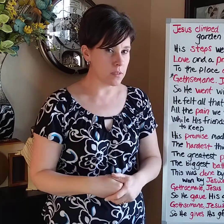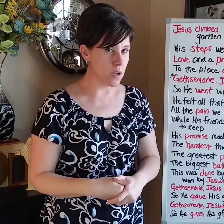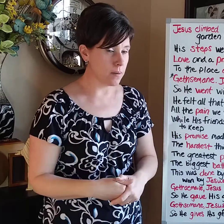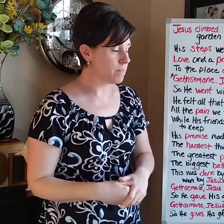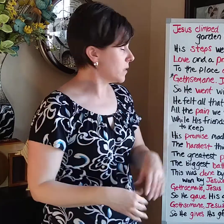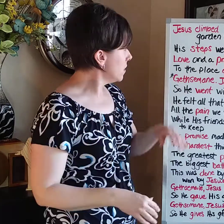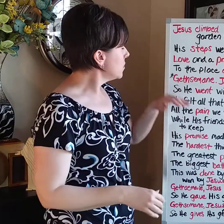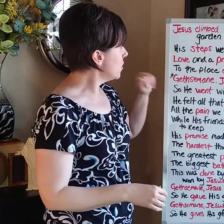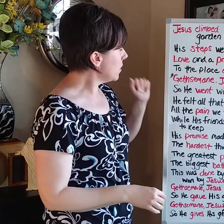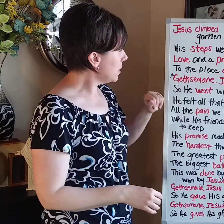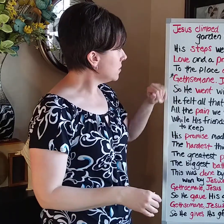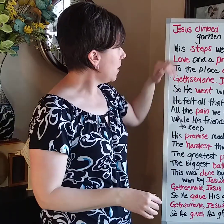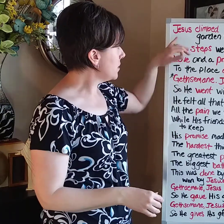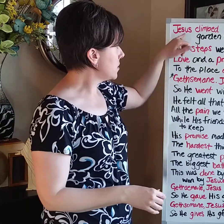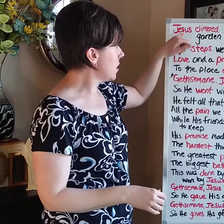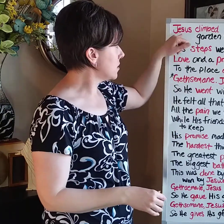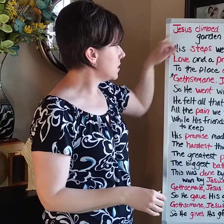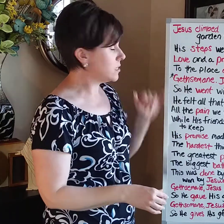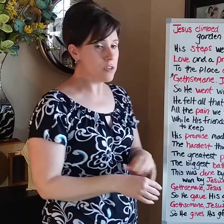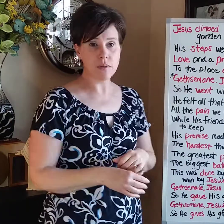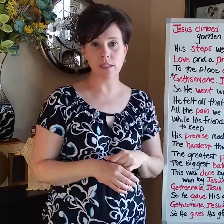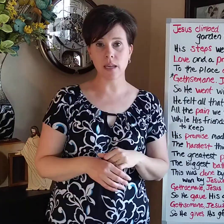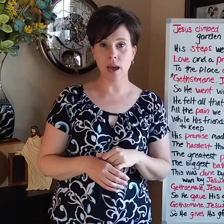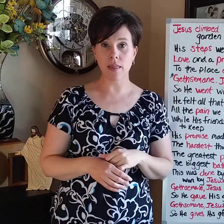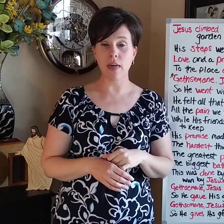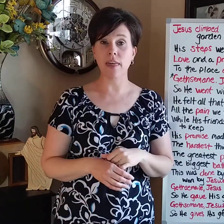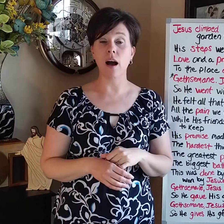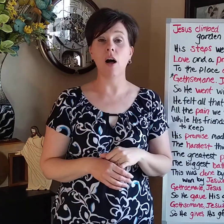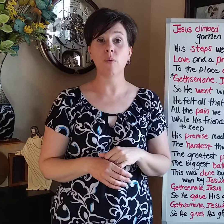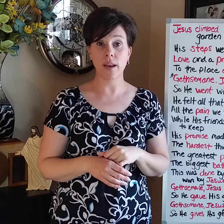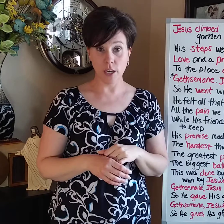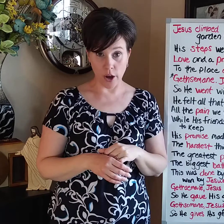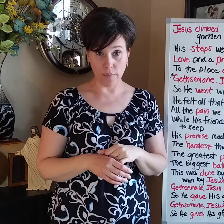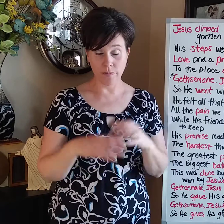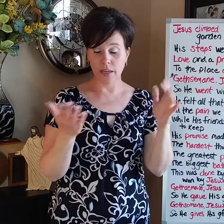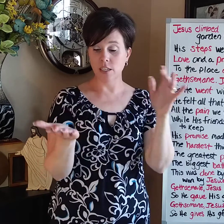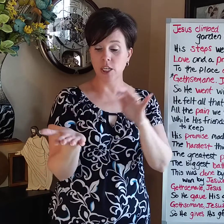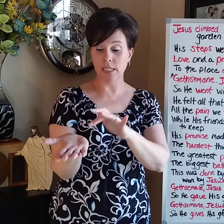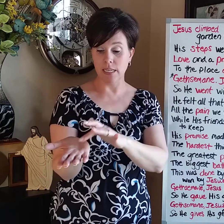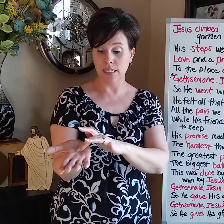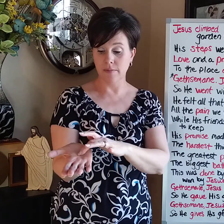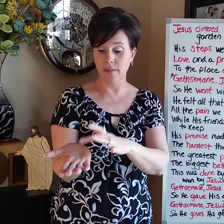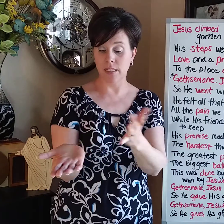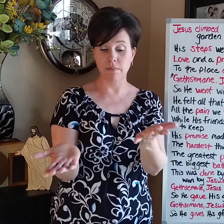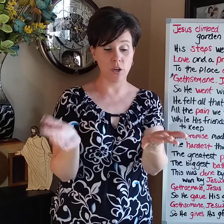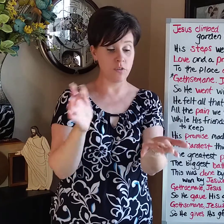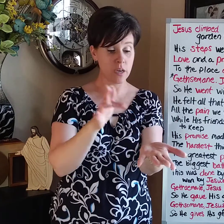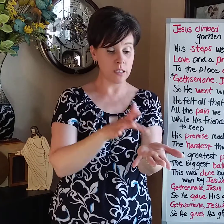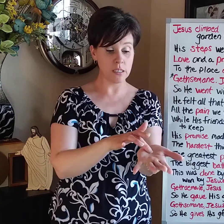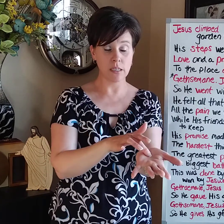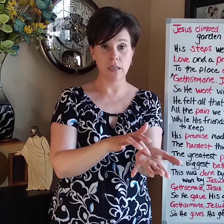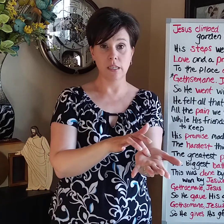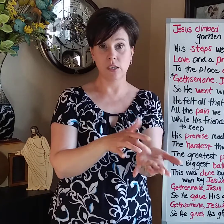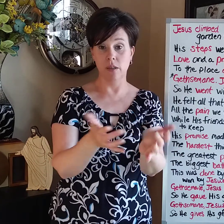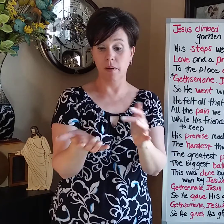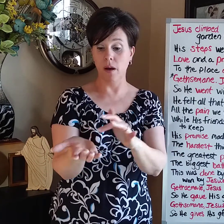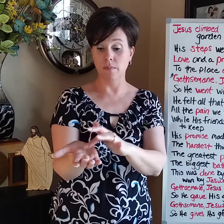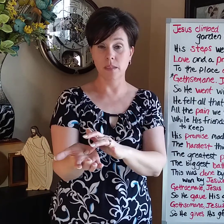song. So here's how it starts. It starts with a sign that they already know. Jesus. It's middle fingers to the palms of